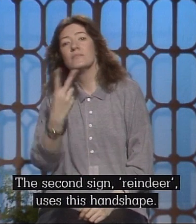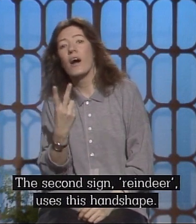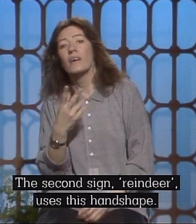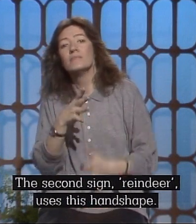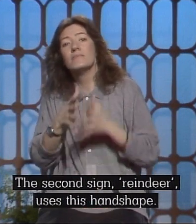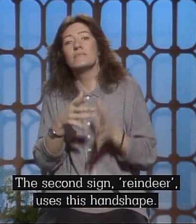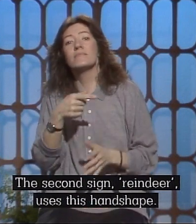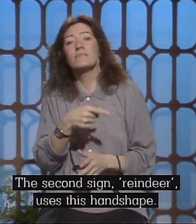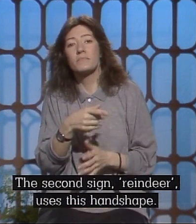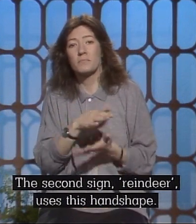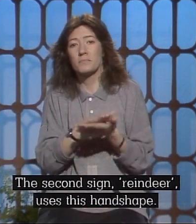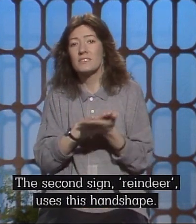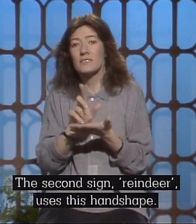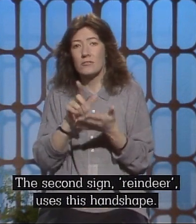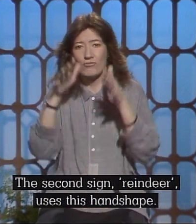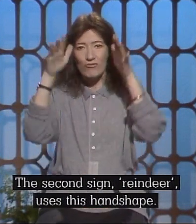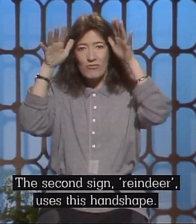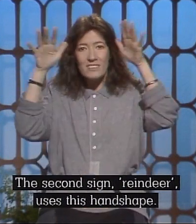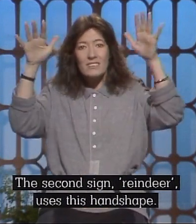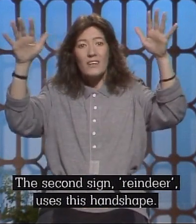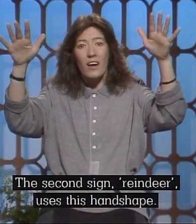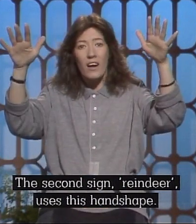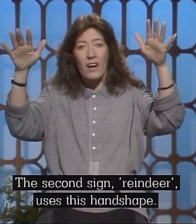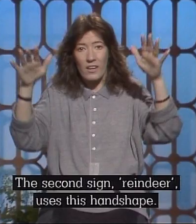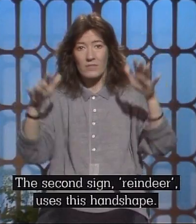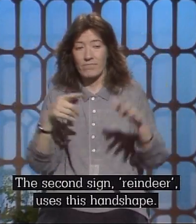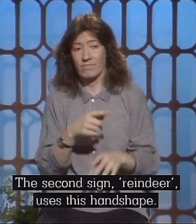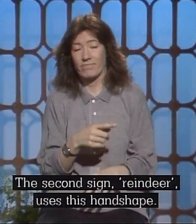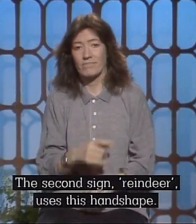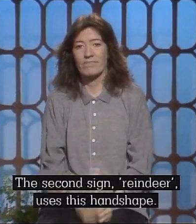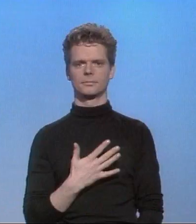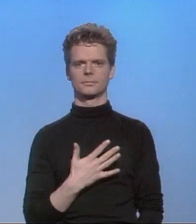And the second sign, which means reindeer, uses this handshape.